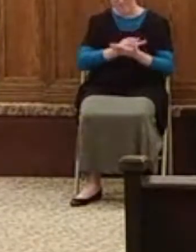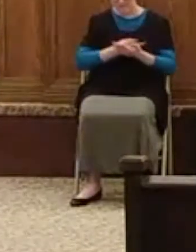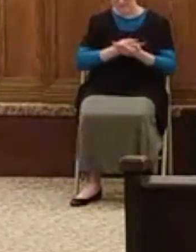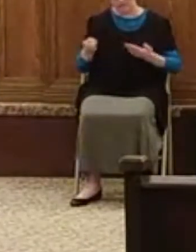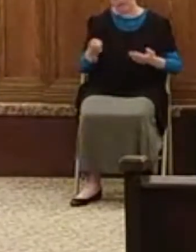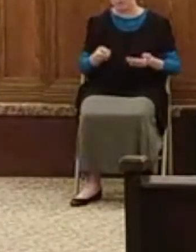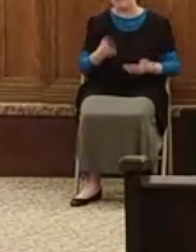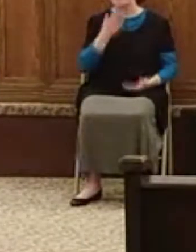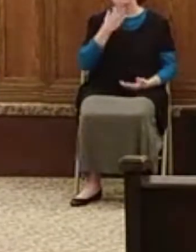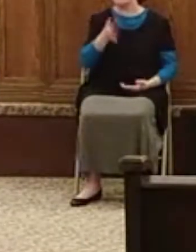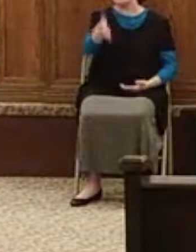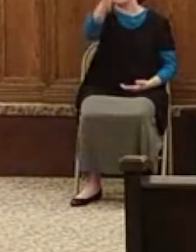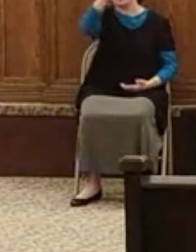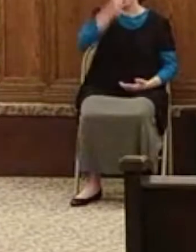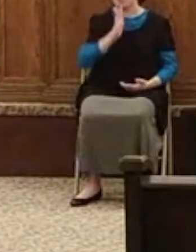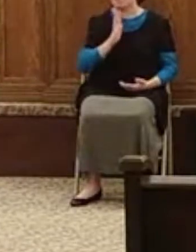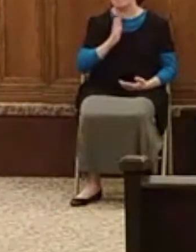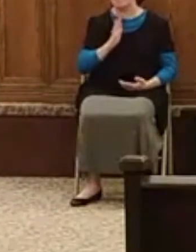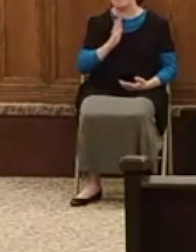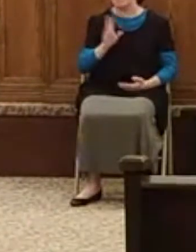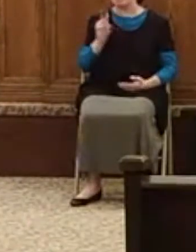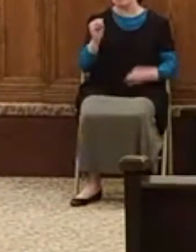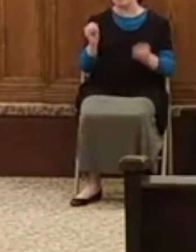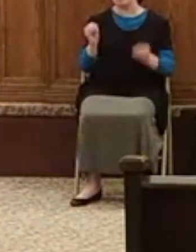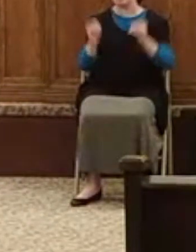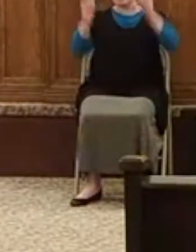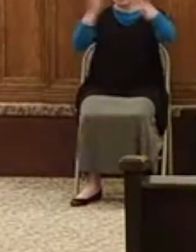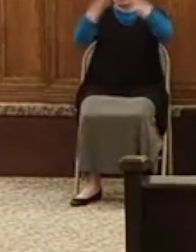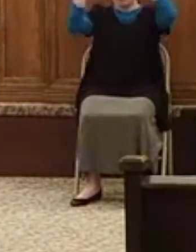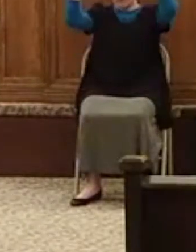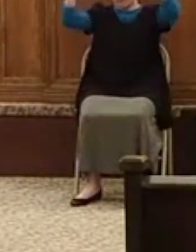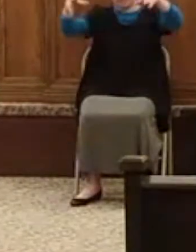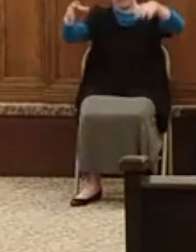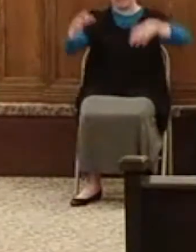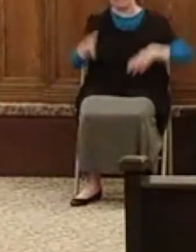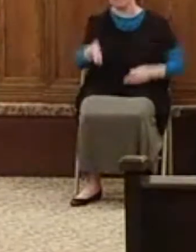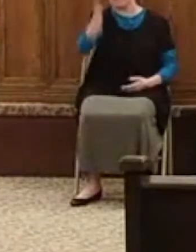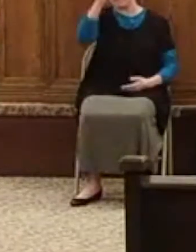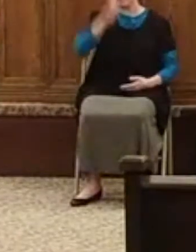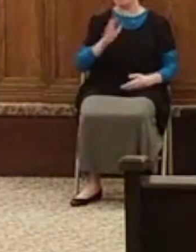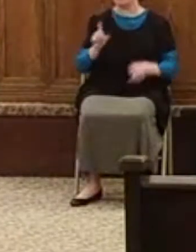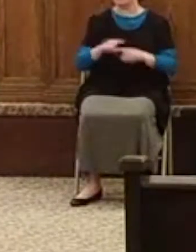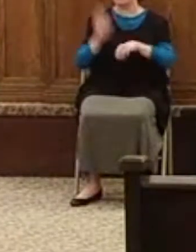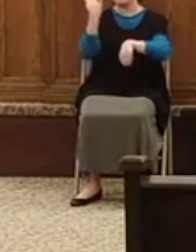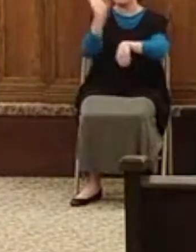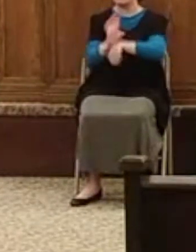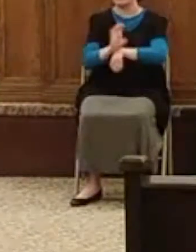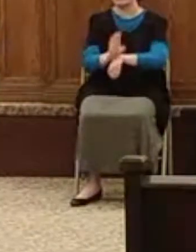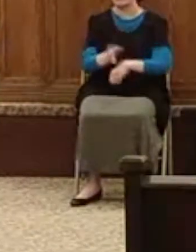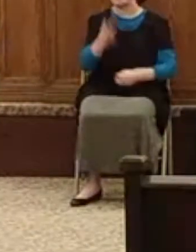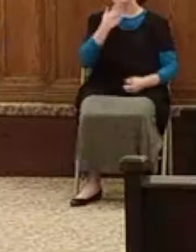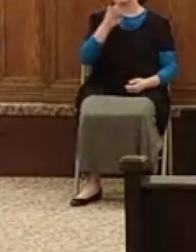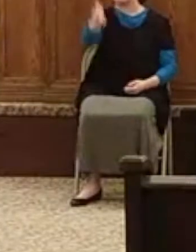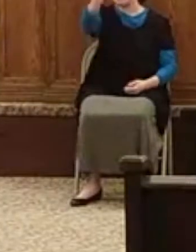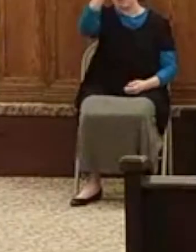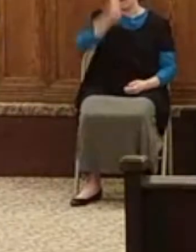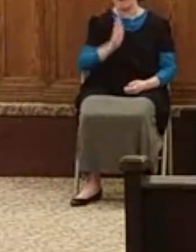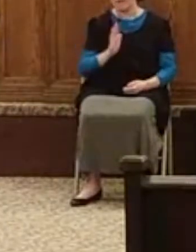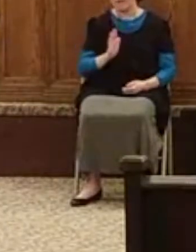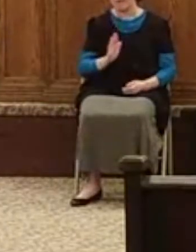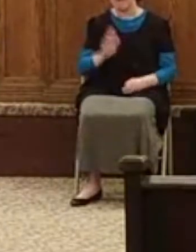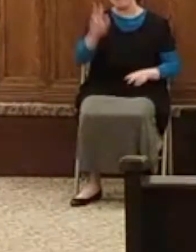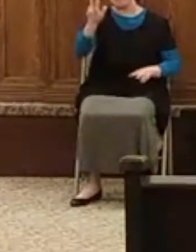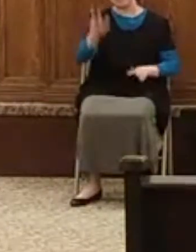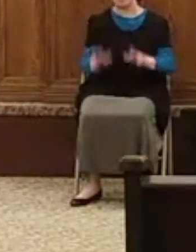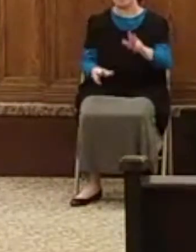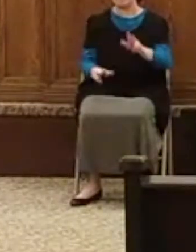miserable failure. But thank God, I'm not lost. Thank God, I'm still in the church. Thank God,